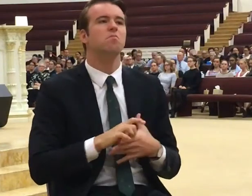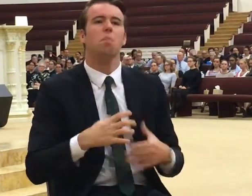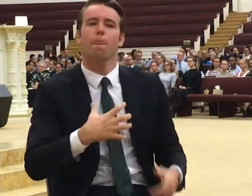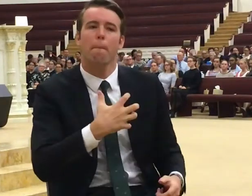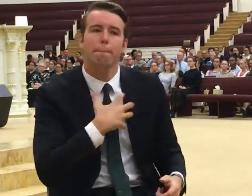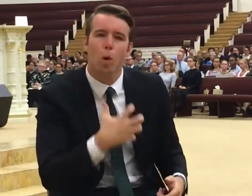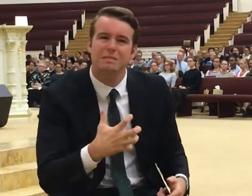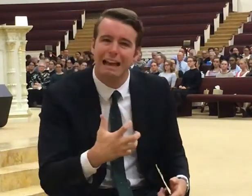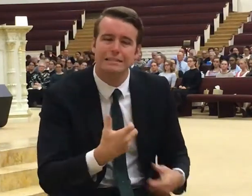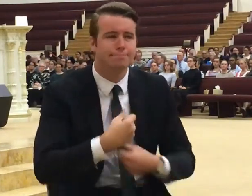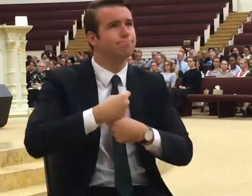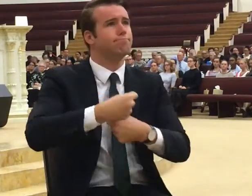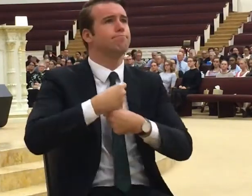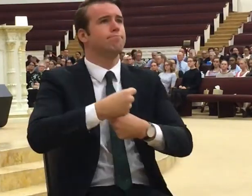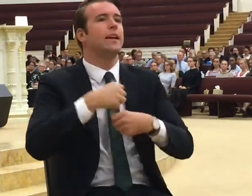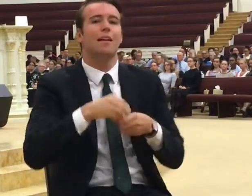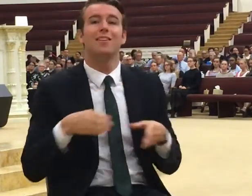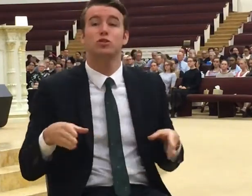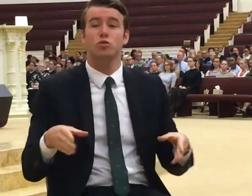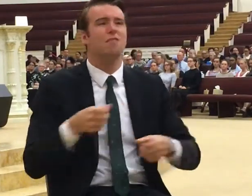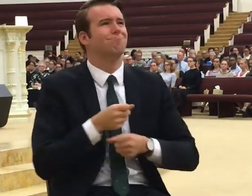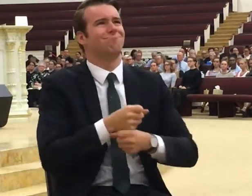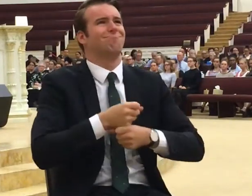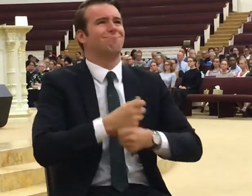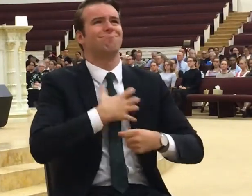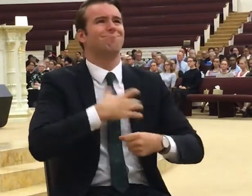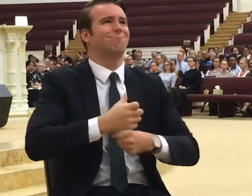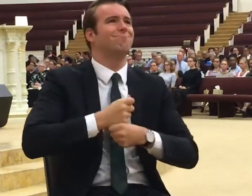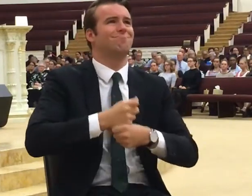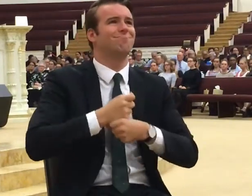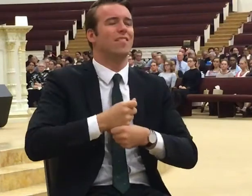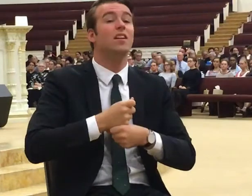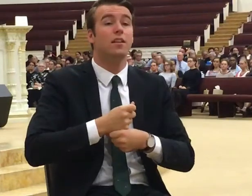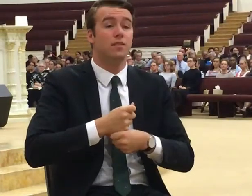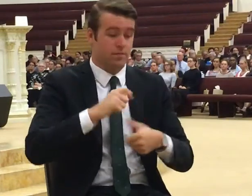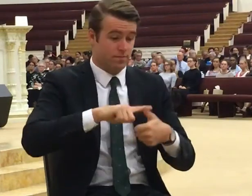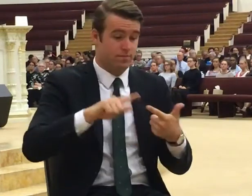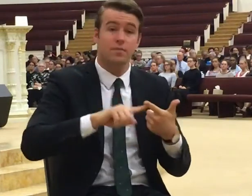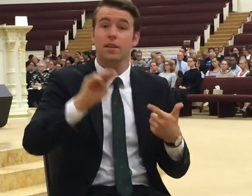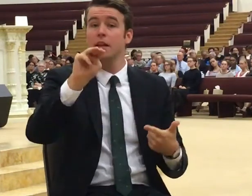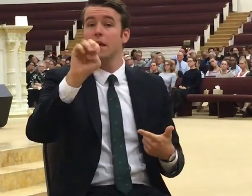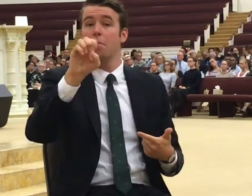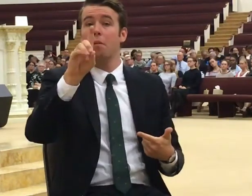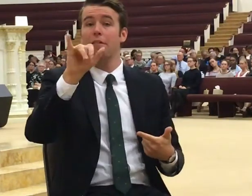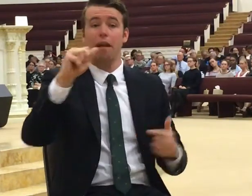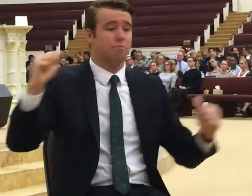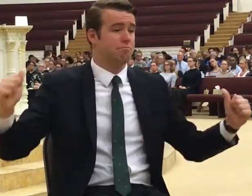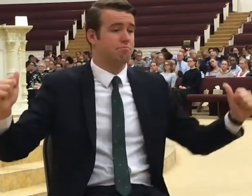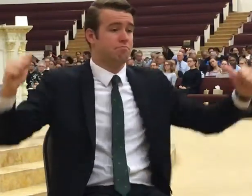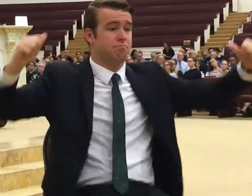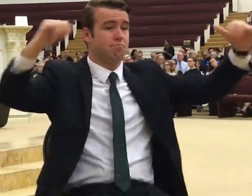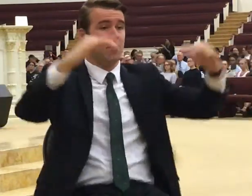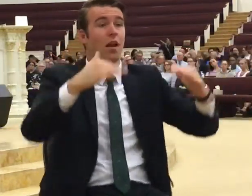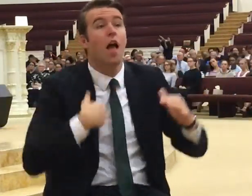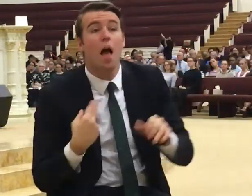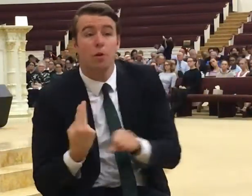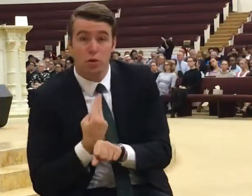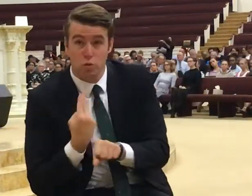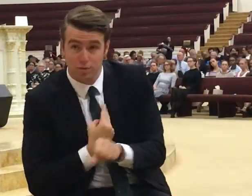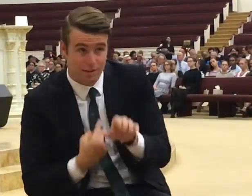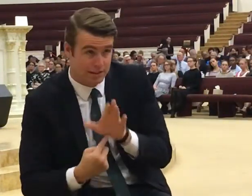protest in the streets, in the media, gatherings. I'll use an